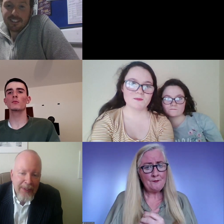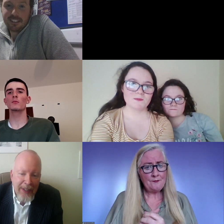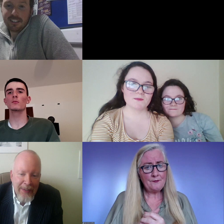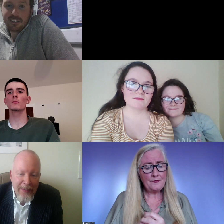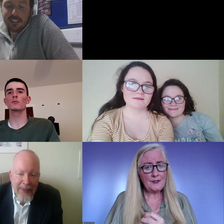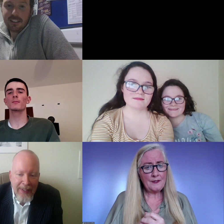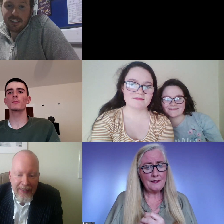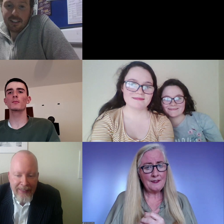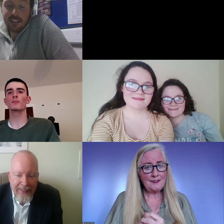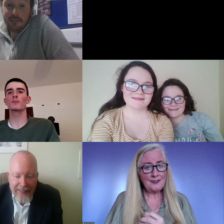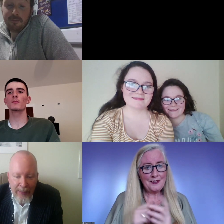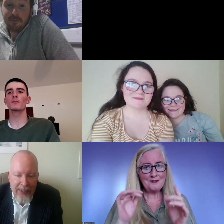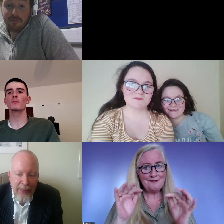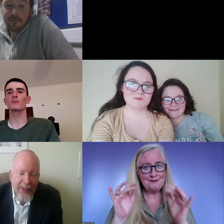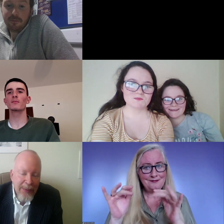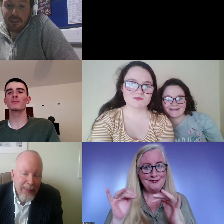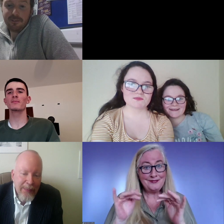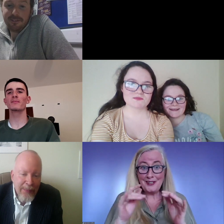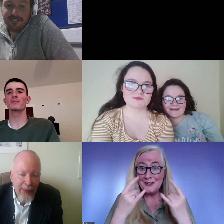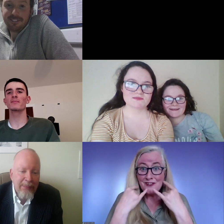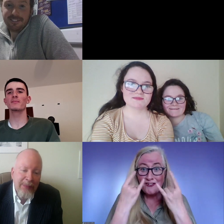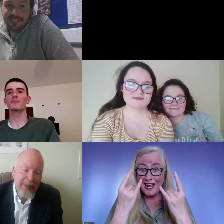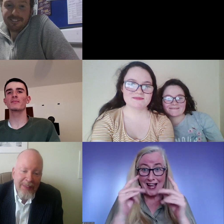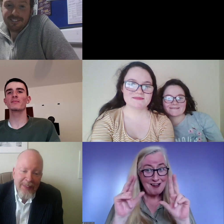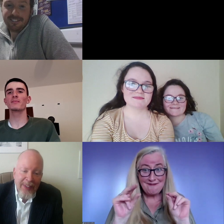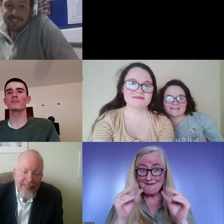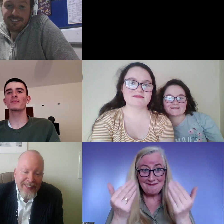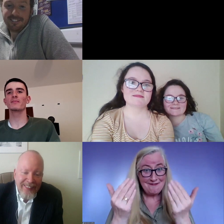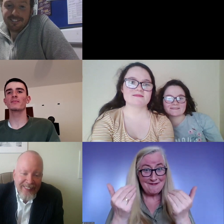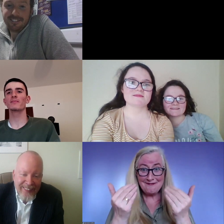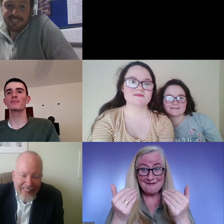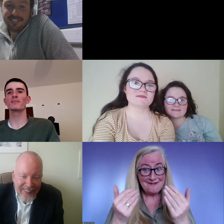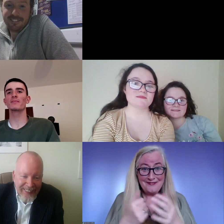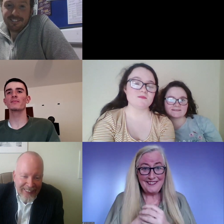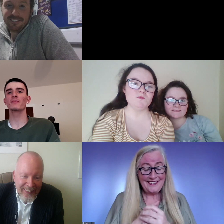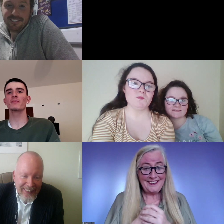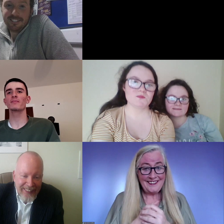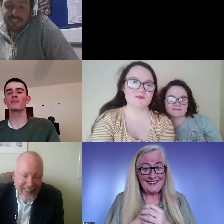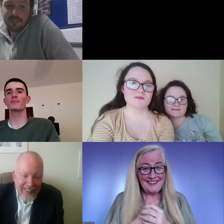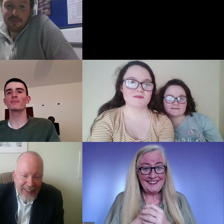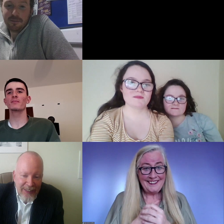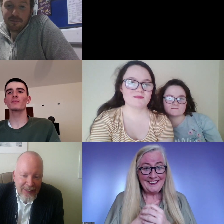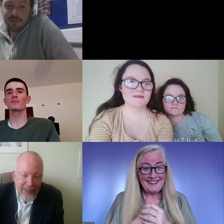Don't be shy now. How about Dana? What do you think? Oh, good. Critic.